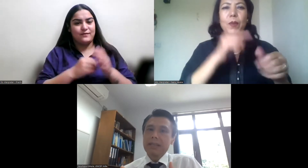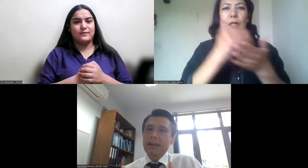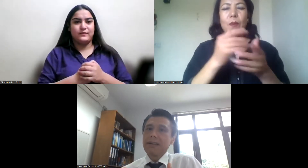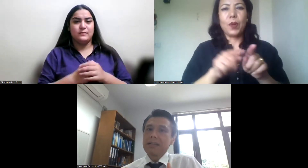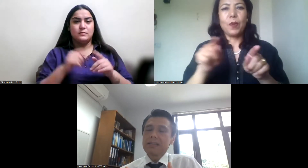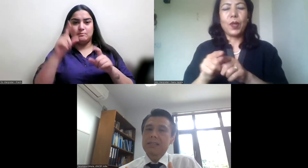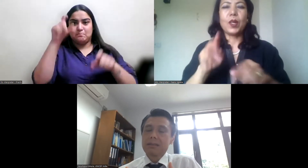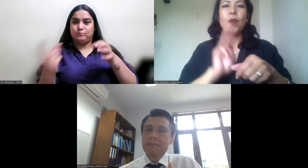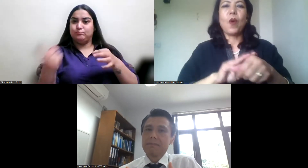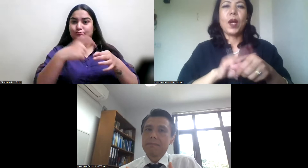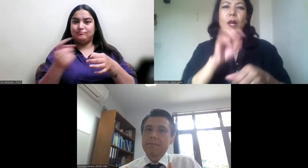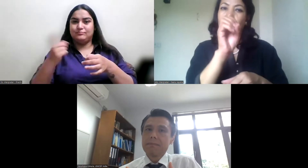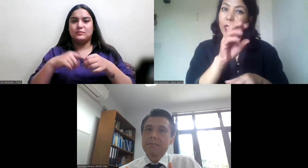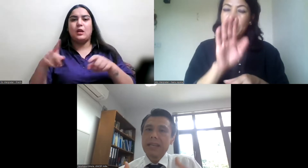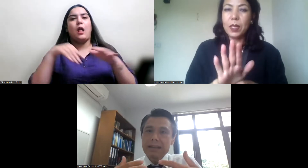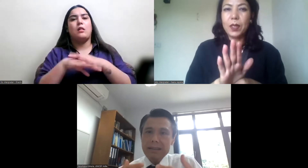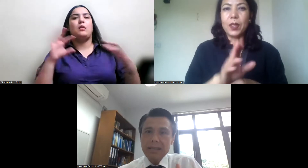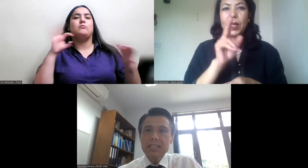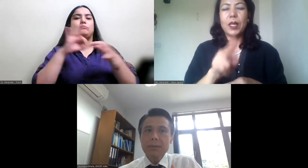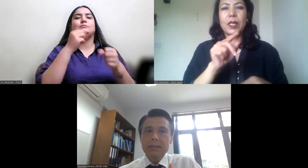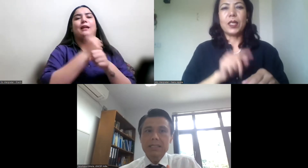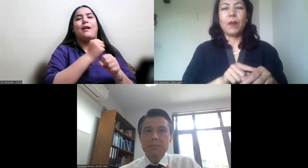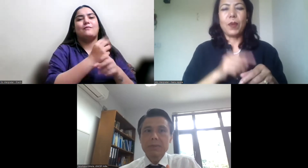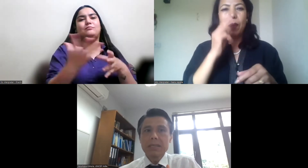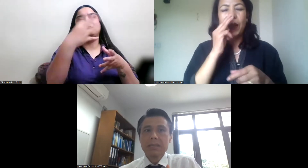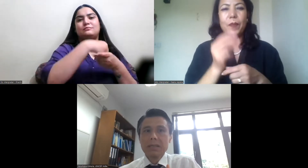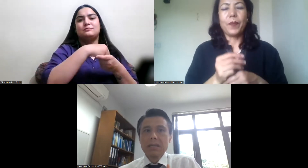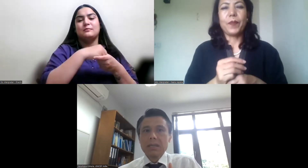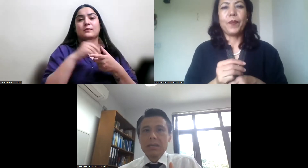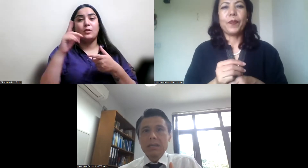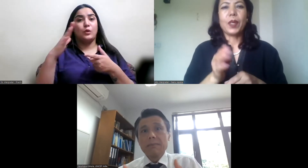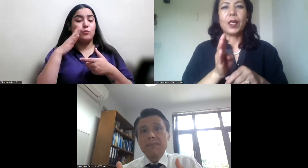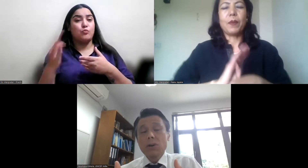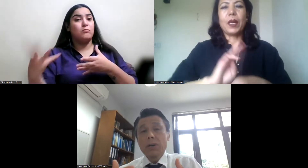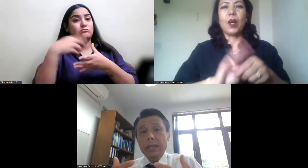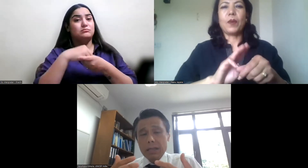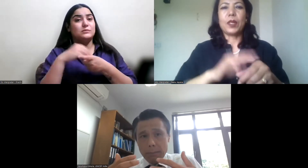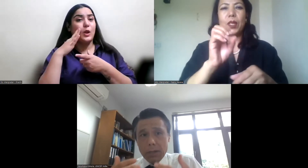participate in governance, their engagement has been